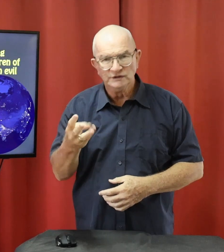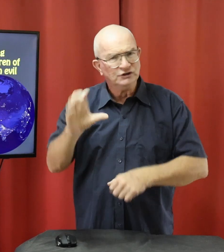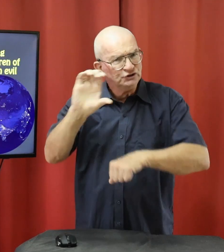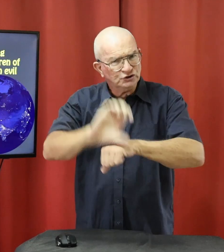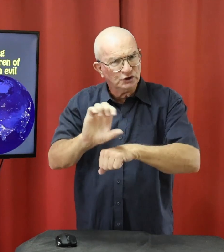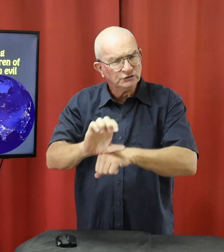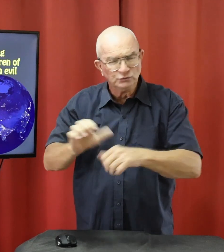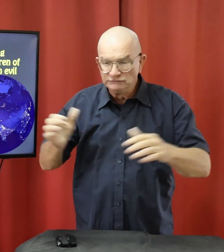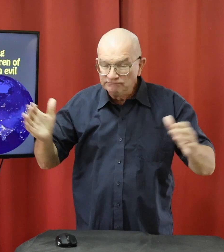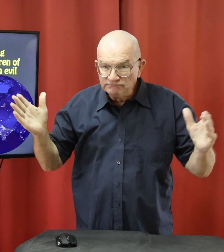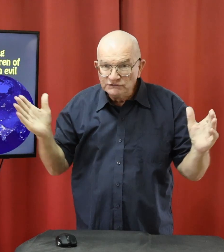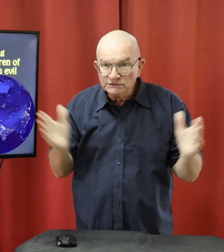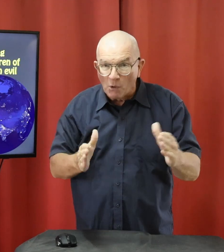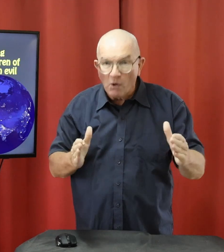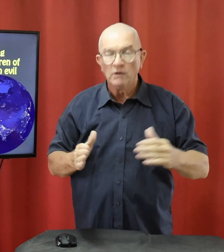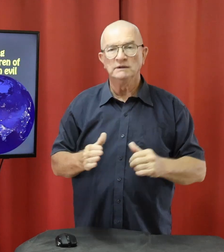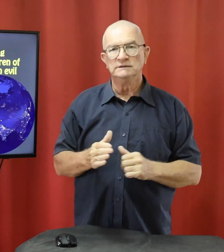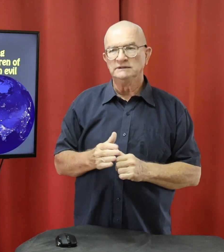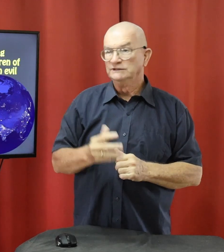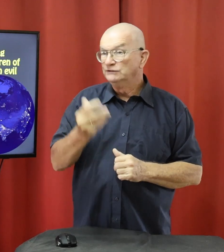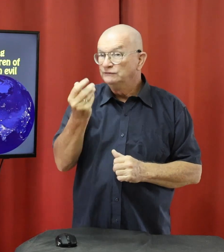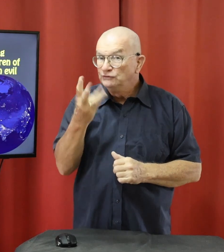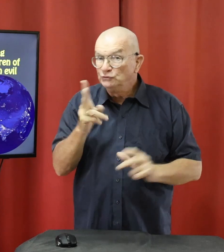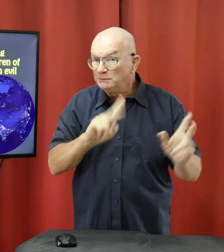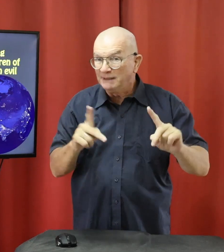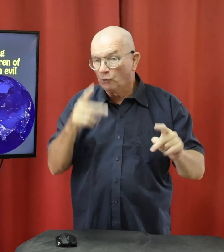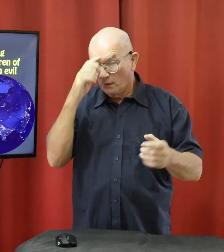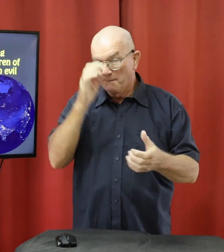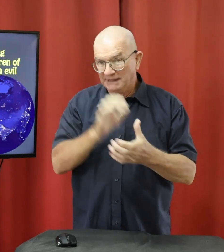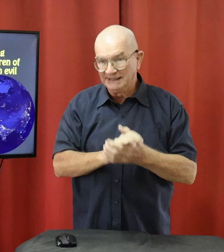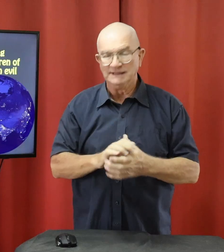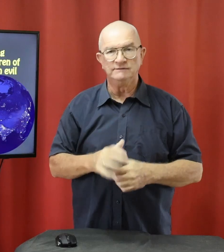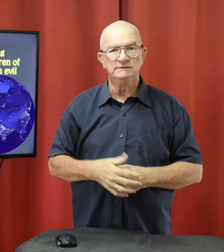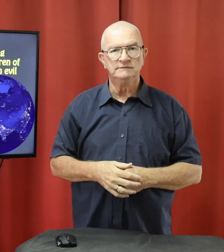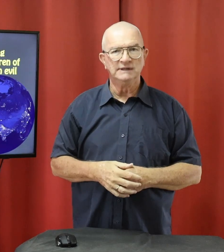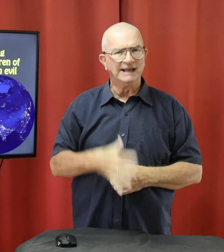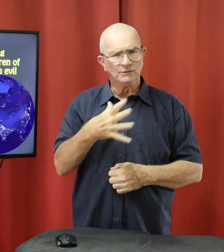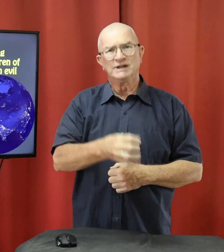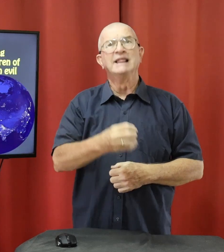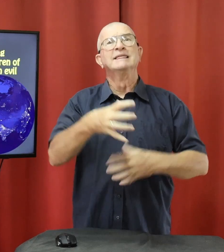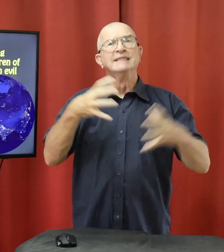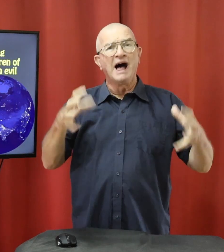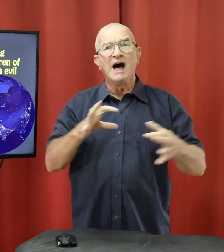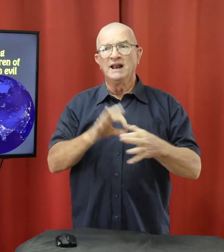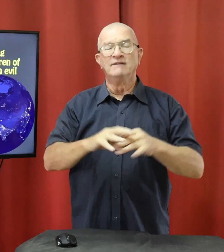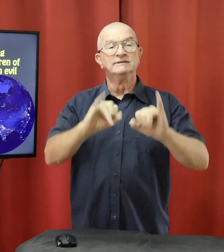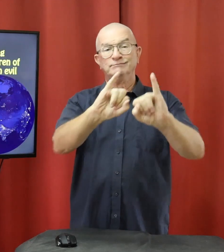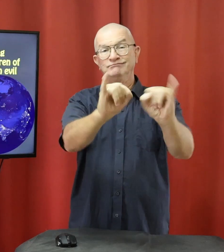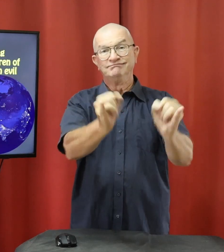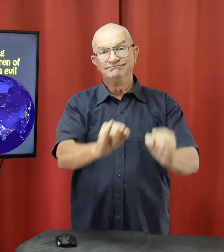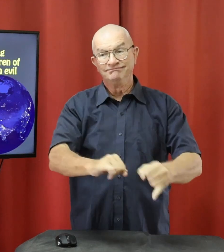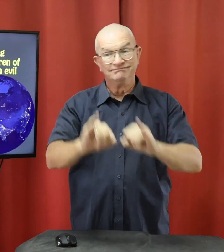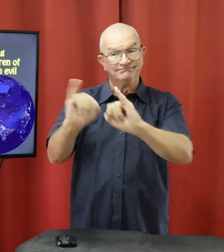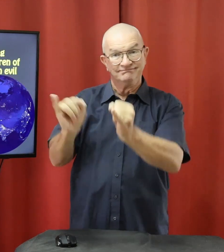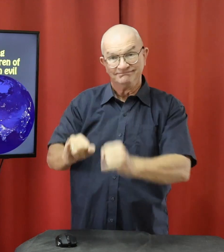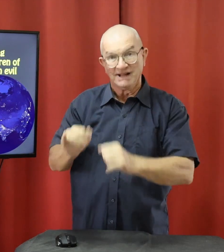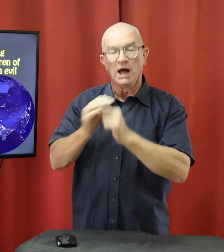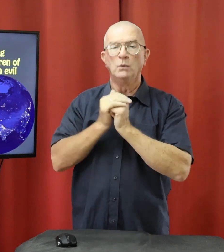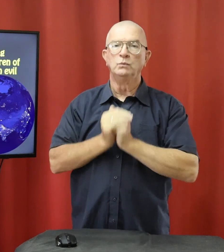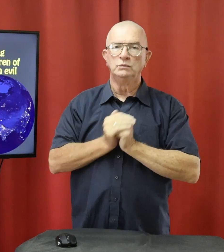few. The church was rather small. A few people believed. There was a lot of idol worship.